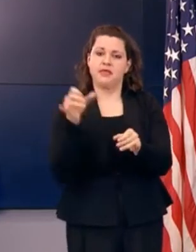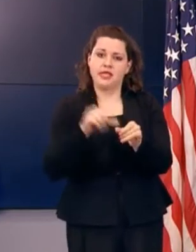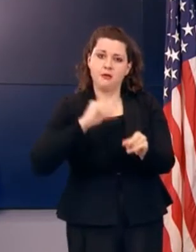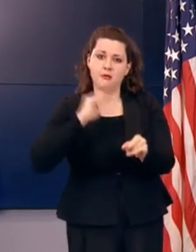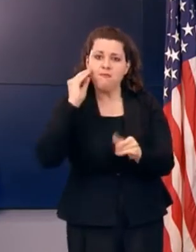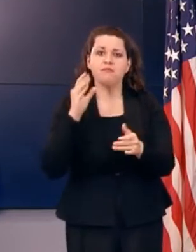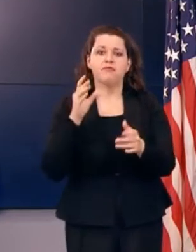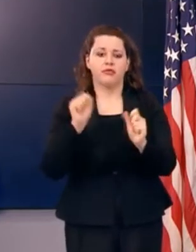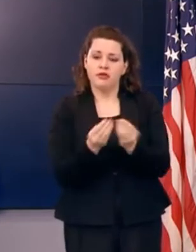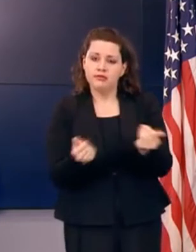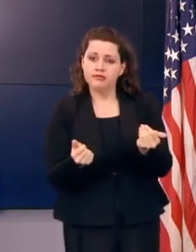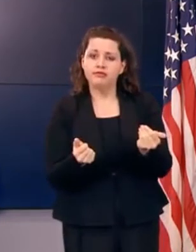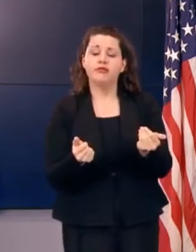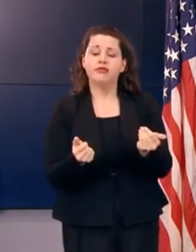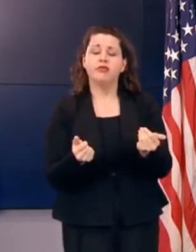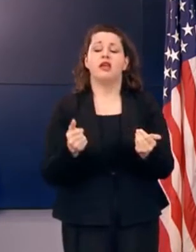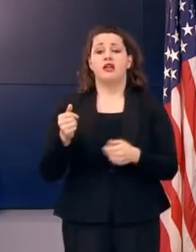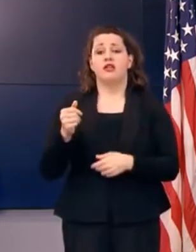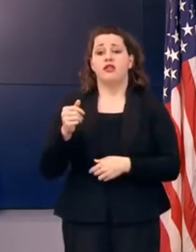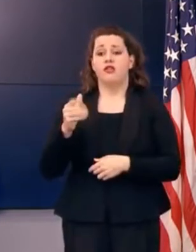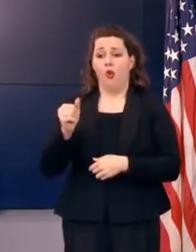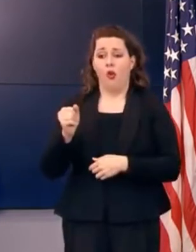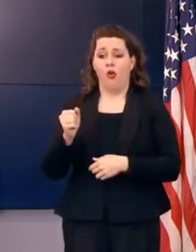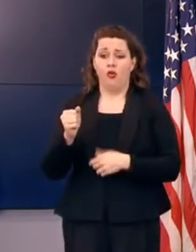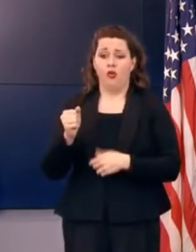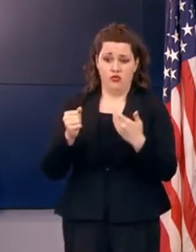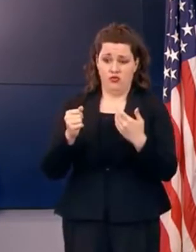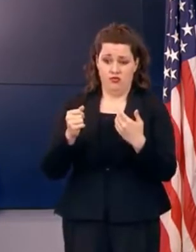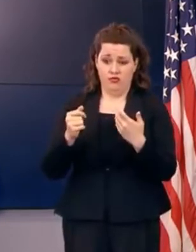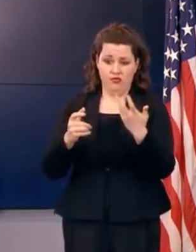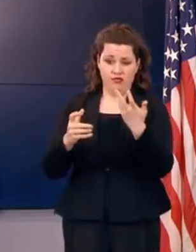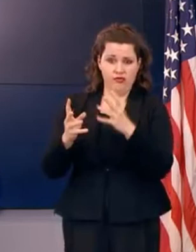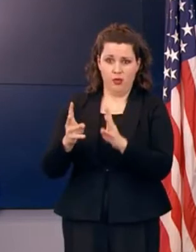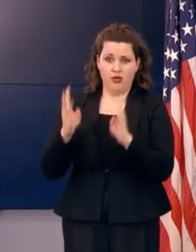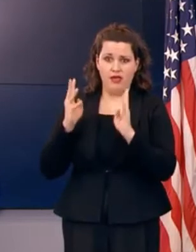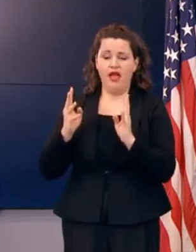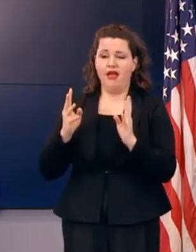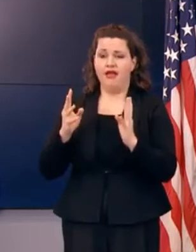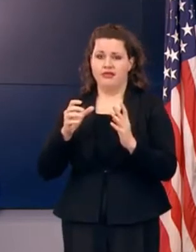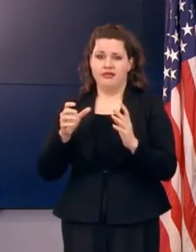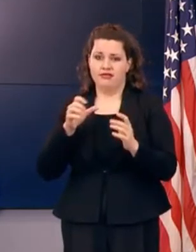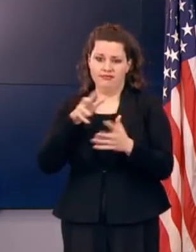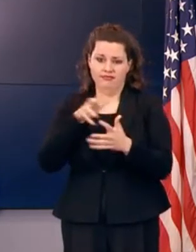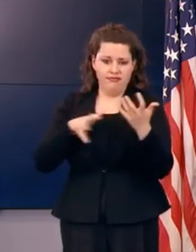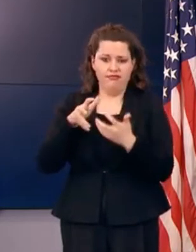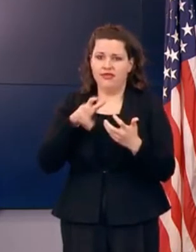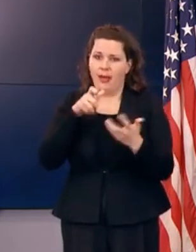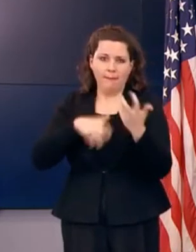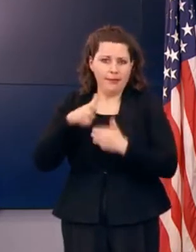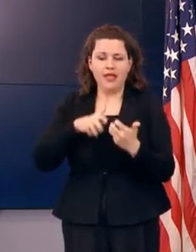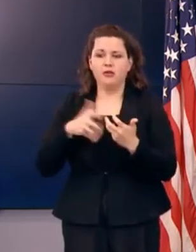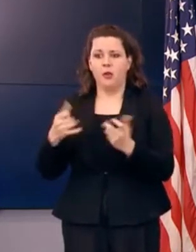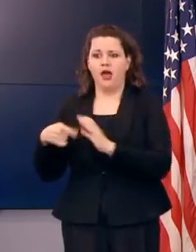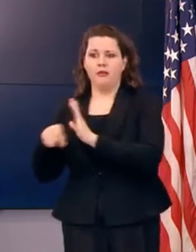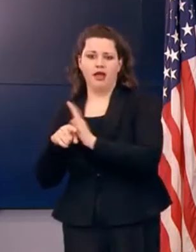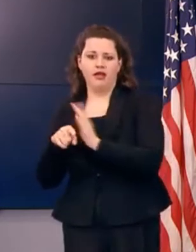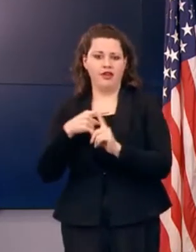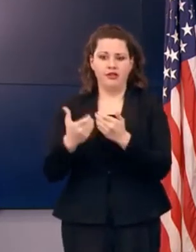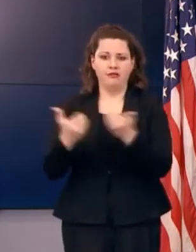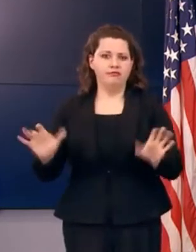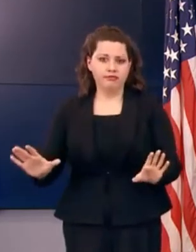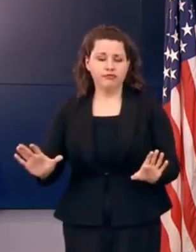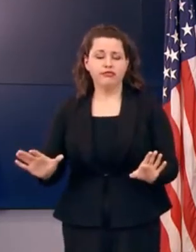path to recovery, separate the lines so we're not mixing positive individuals and those that have tested negative, as